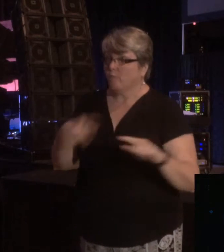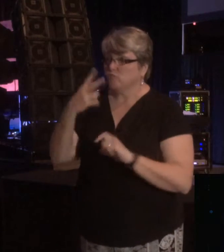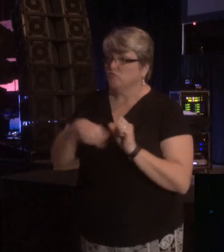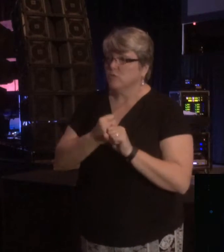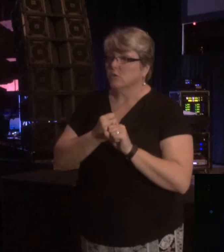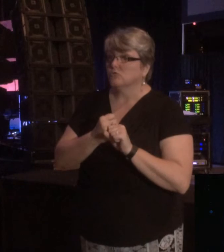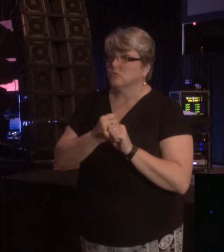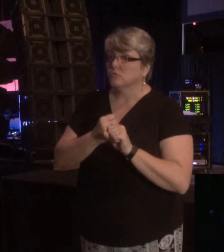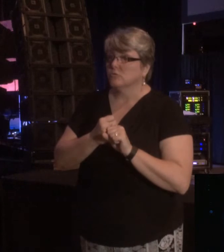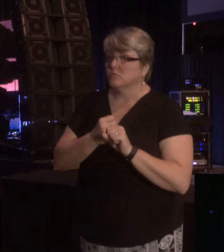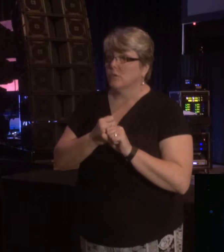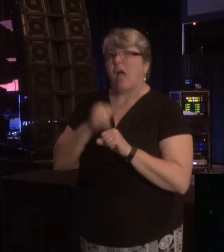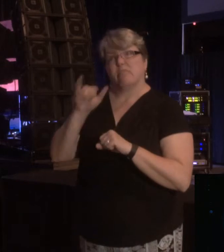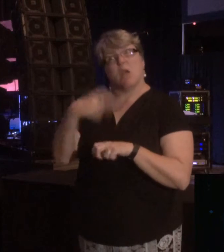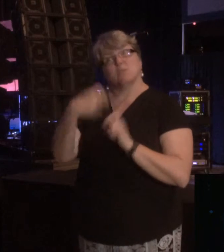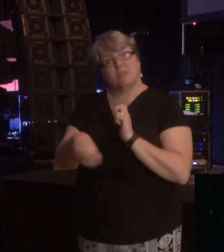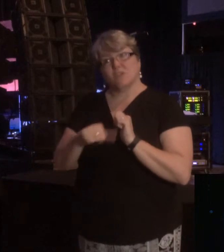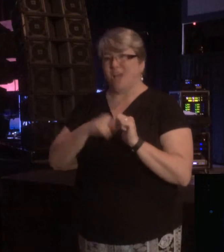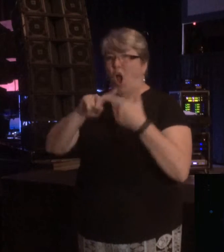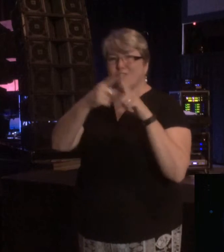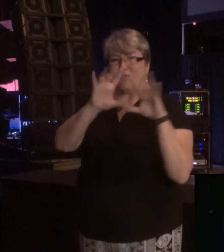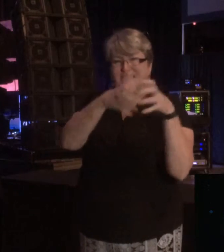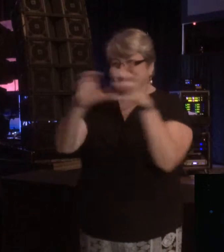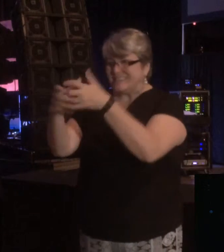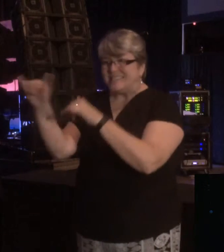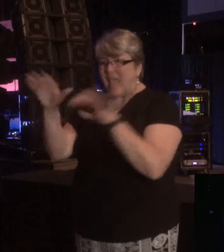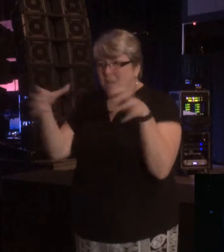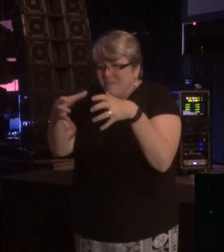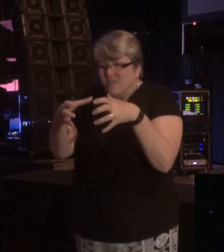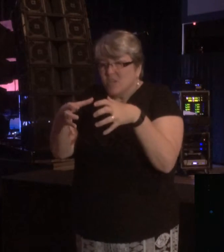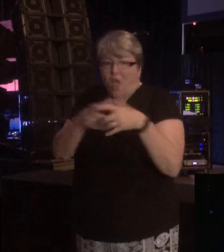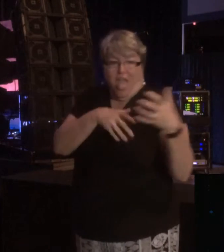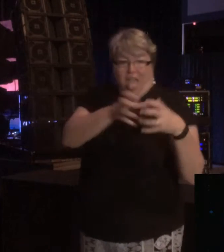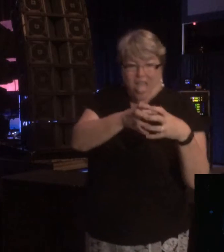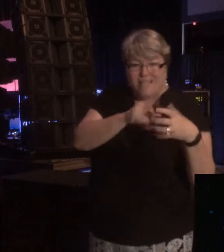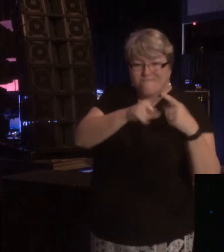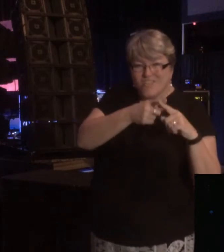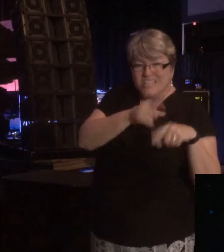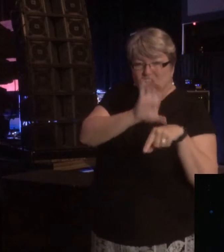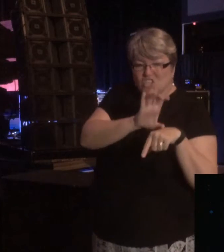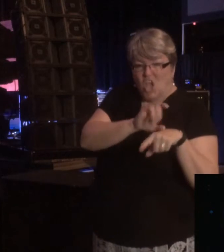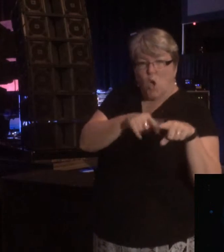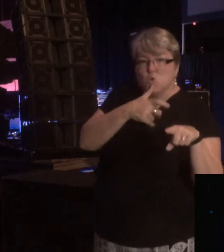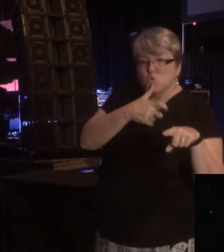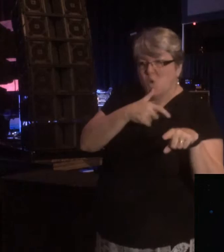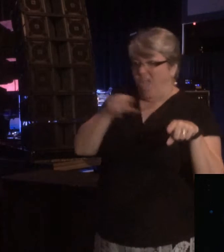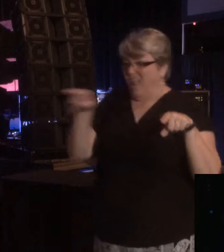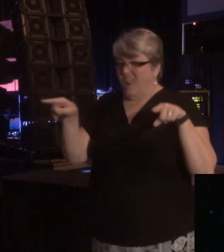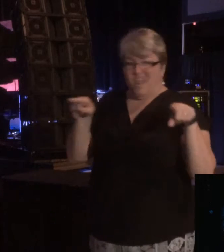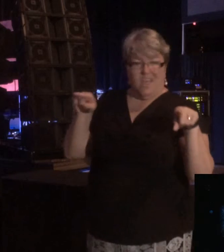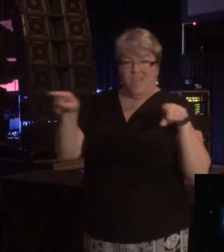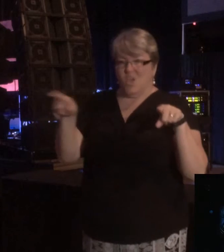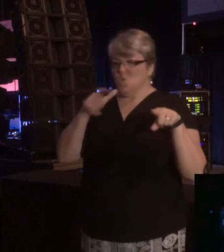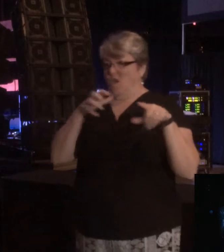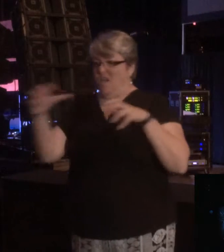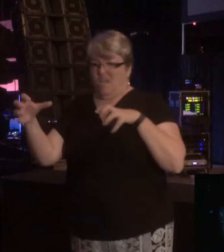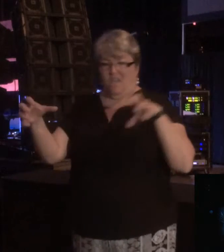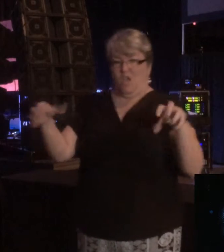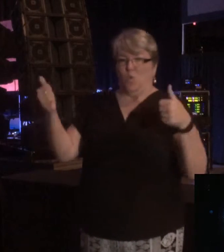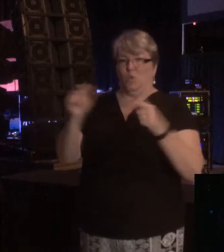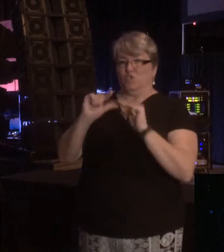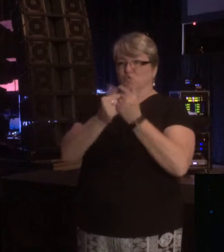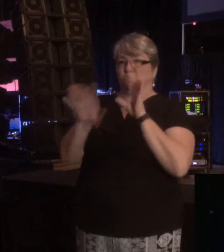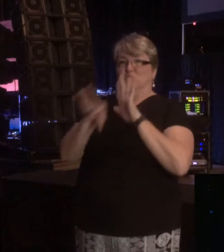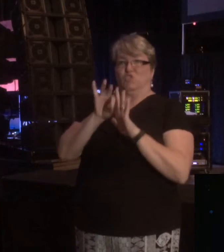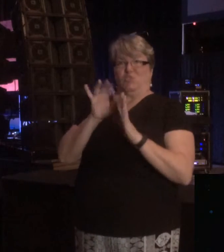good place where I could look at her and go, you know what, I'm ready. And I'm feeling really great about that because I feel right with the Lord.